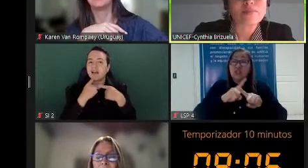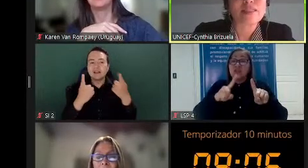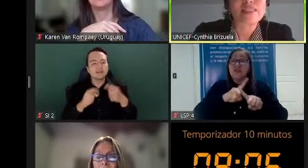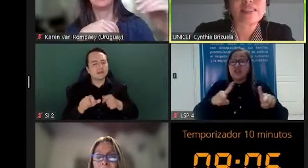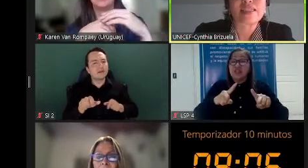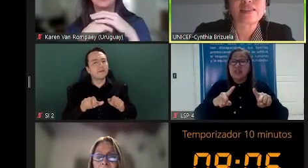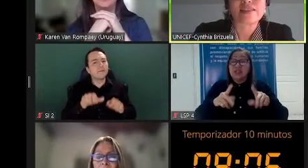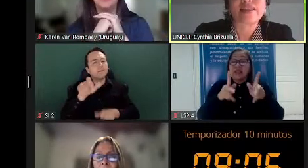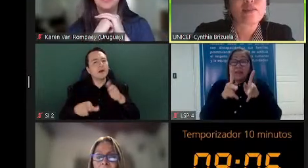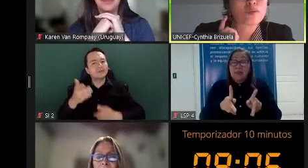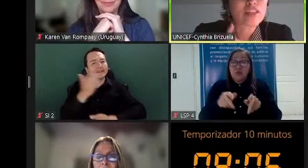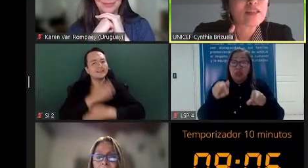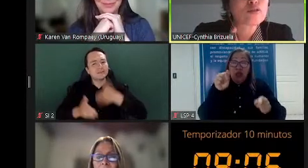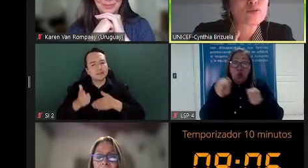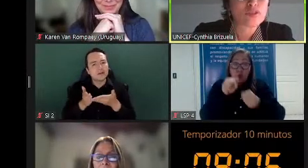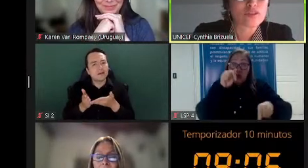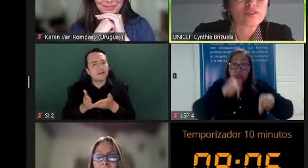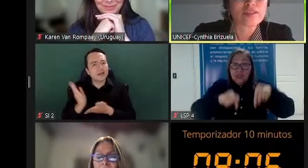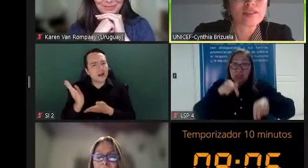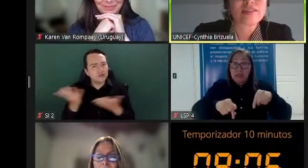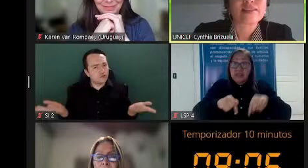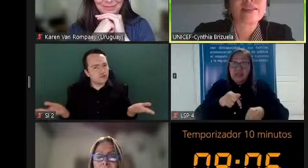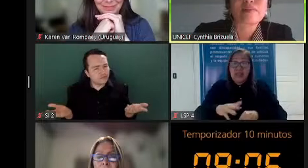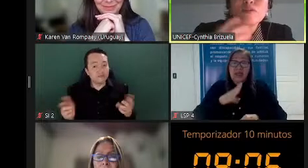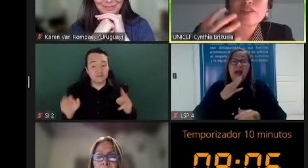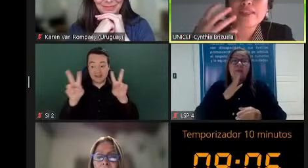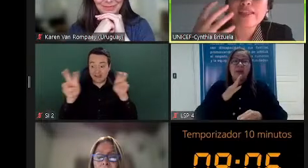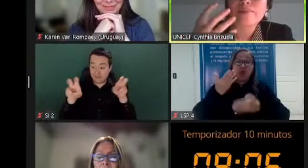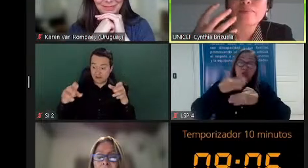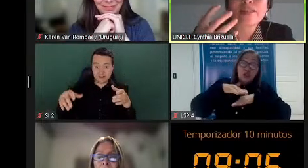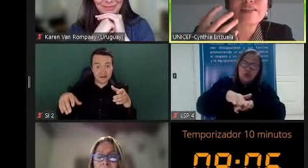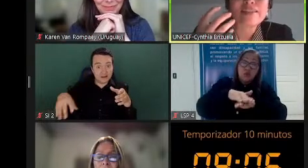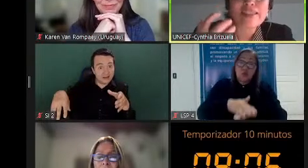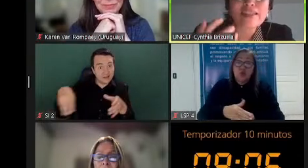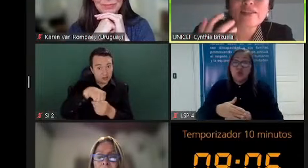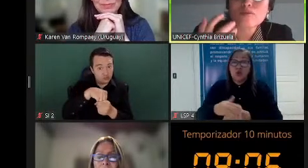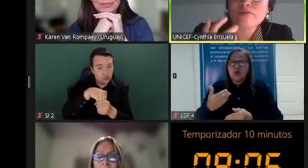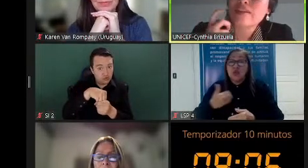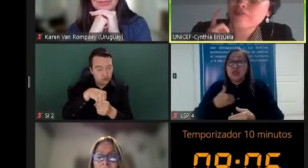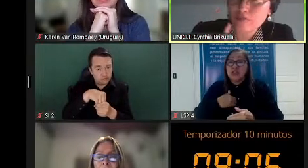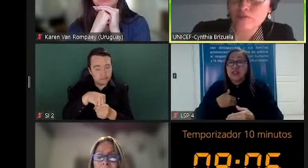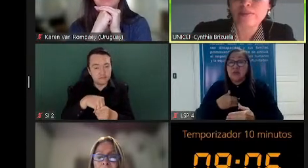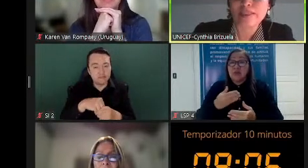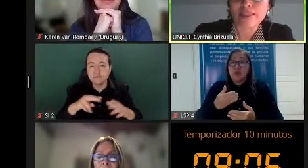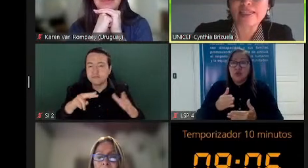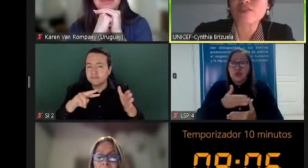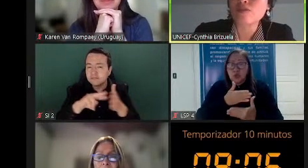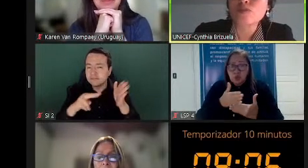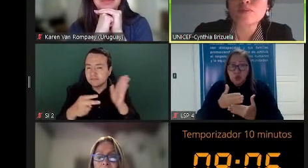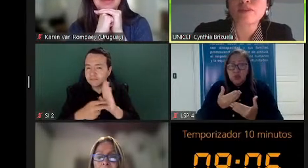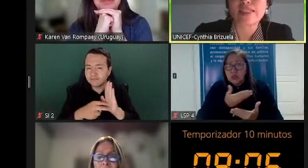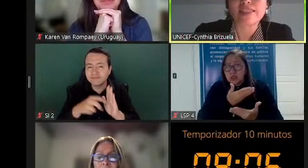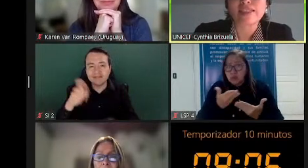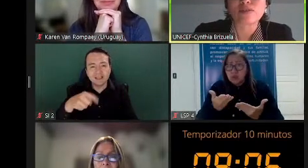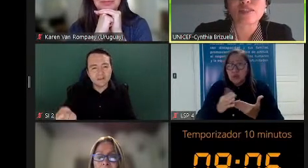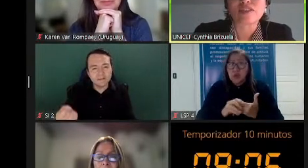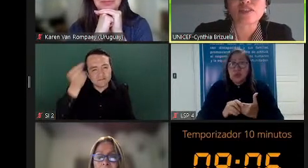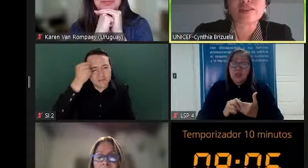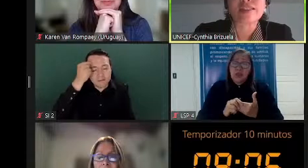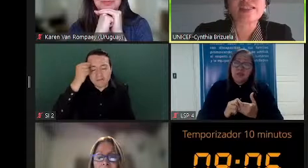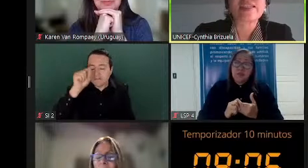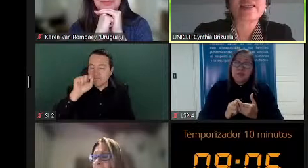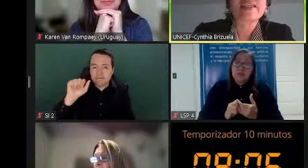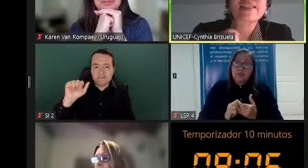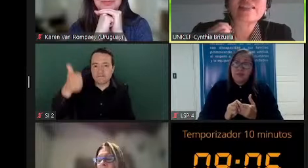well whenever we talk about rights of persons with disabilities and inclusion we need to come from a fundamental